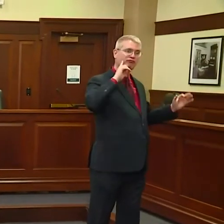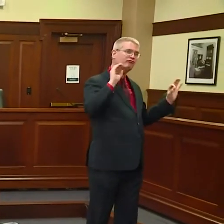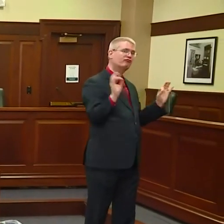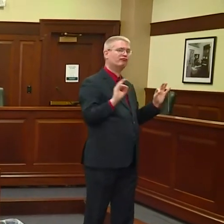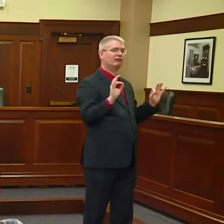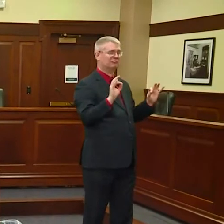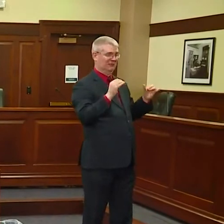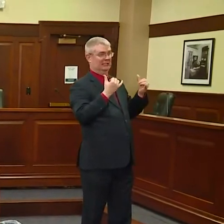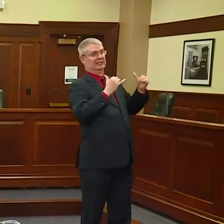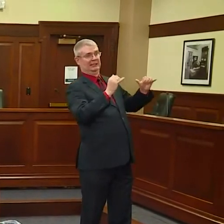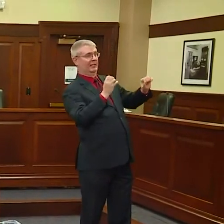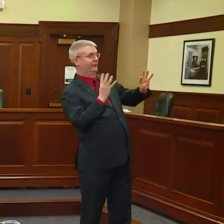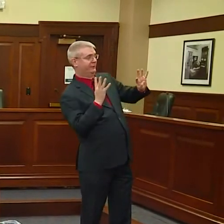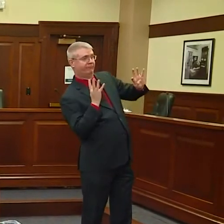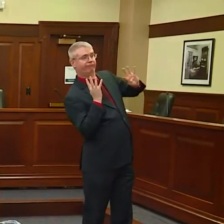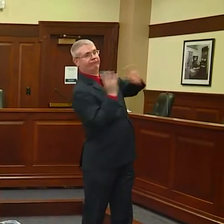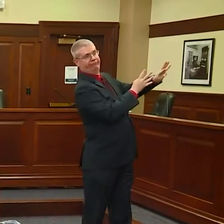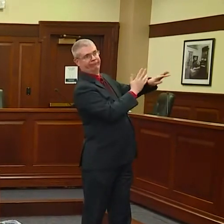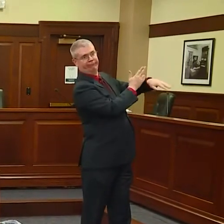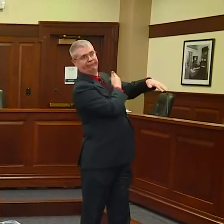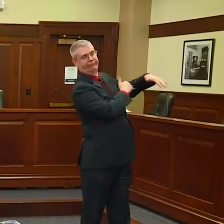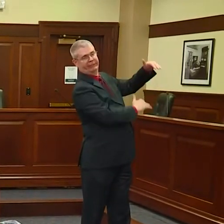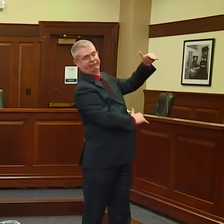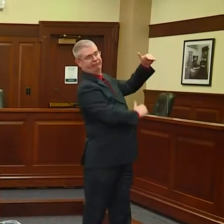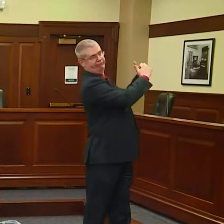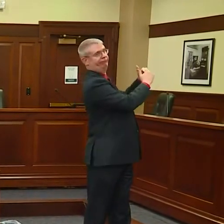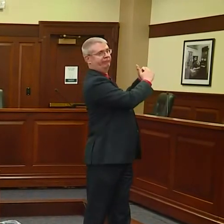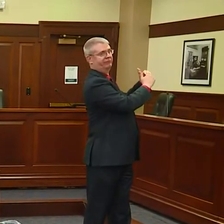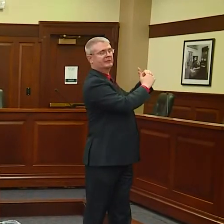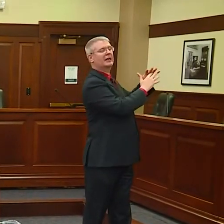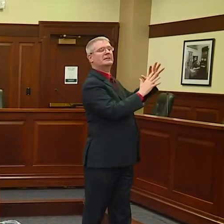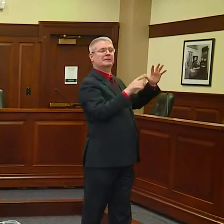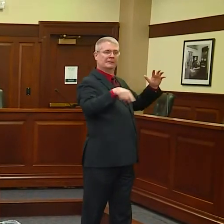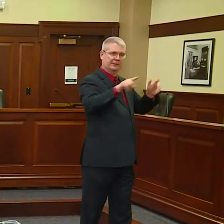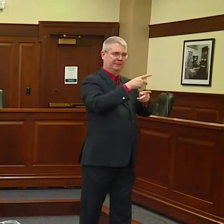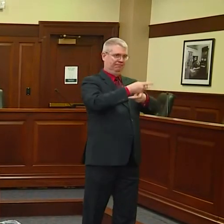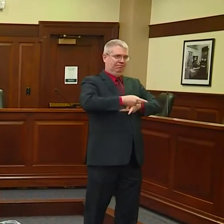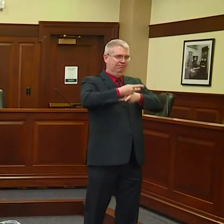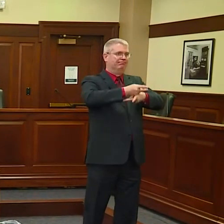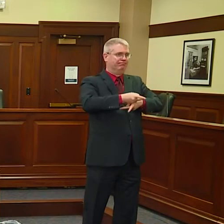Governor Katie Helm Clark is on Zoom. Hi, Katie.